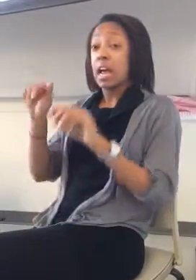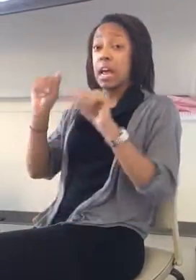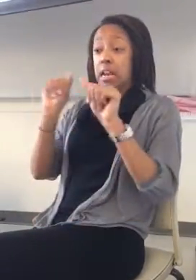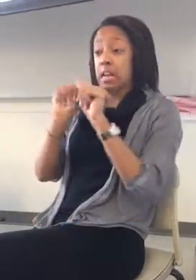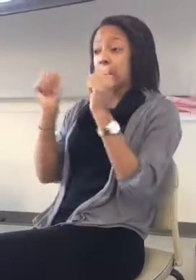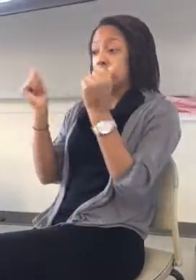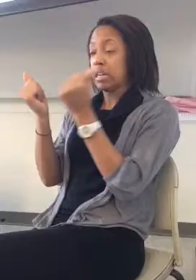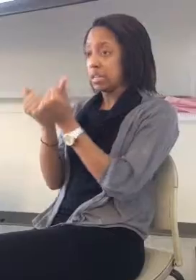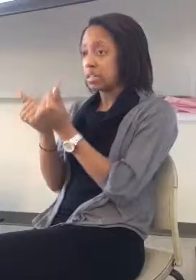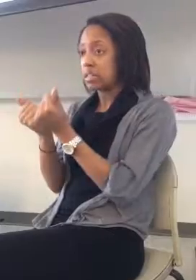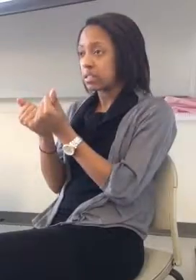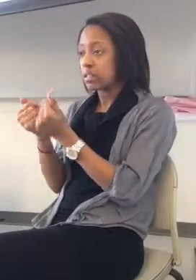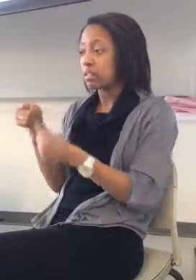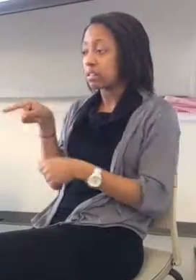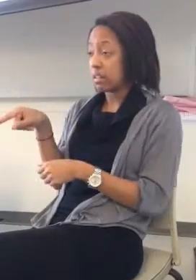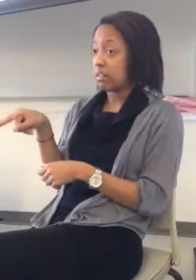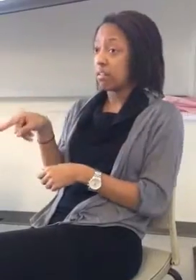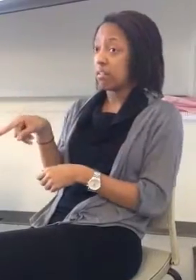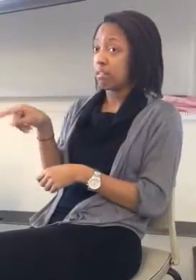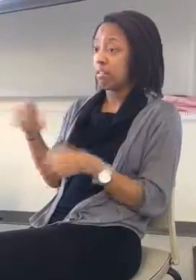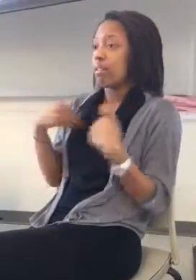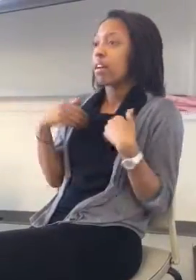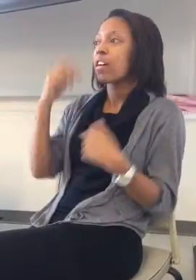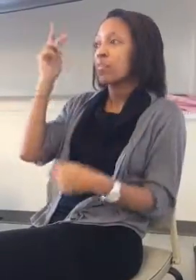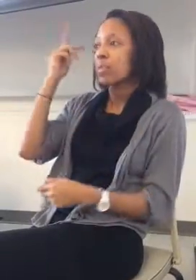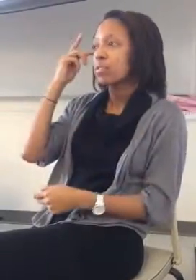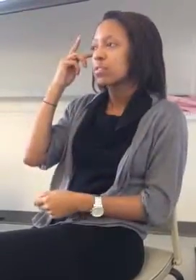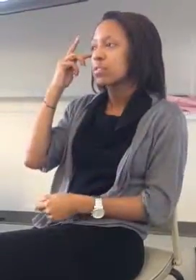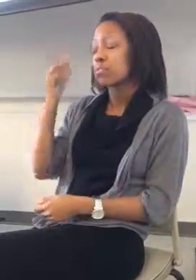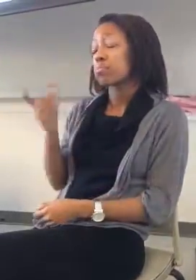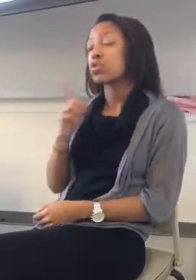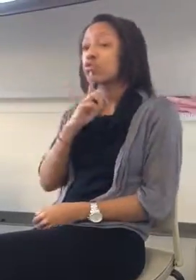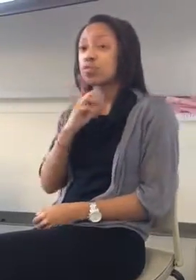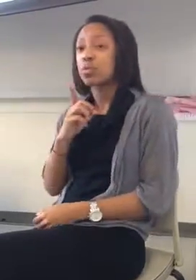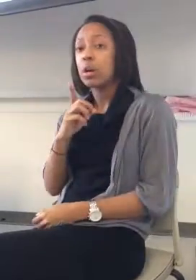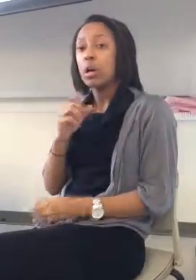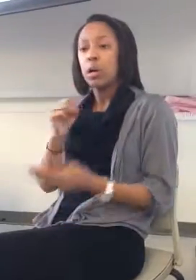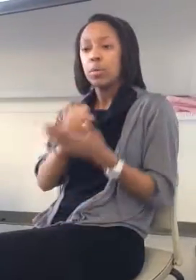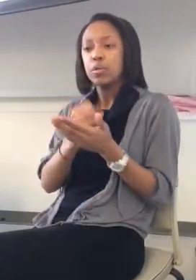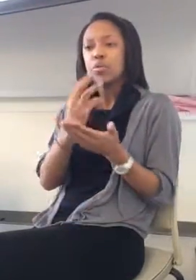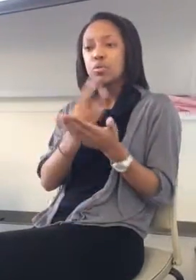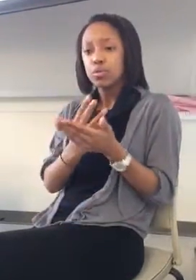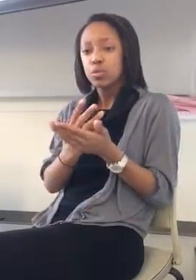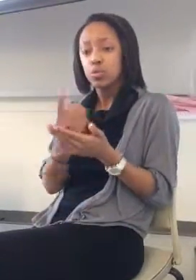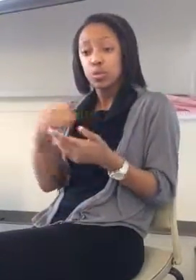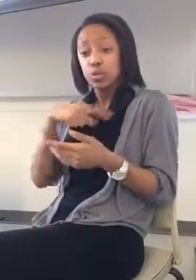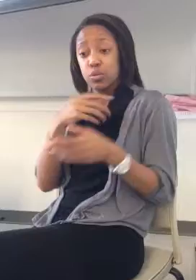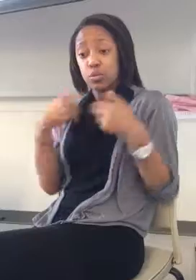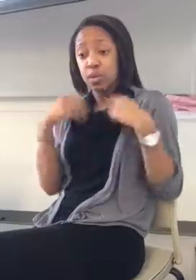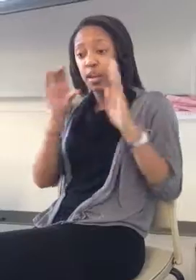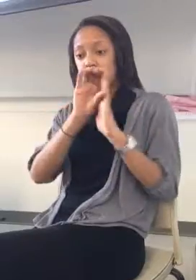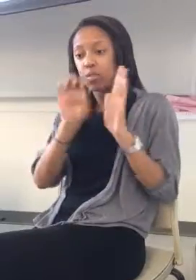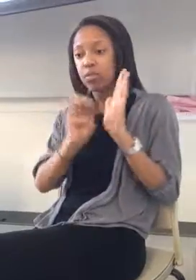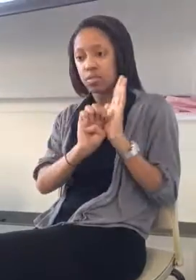the agency has policies, which is very true. But as social workers, we have a Code of Ethics, which for